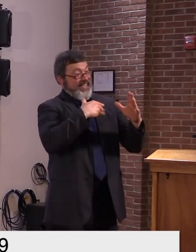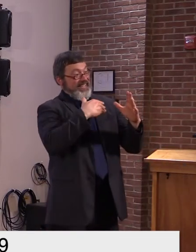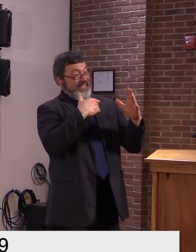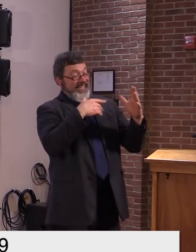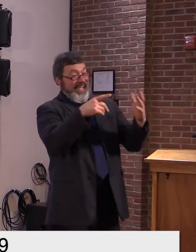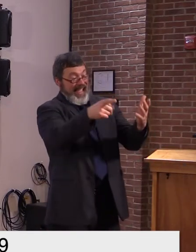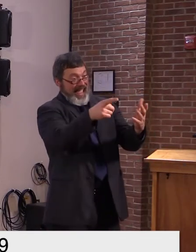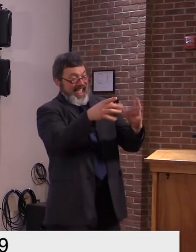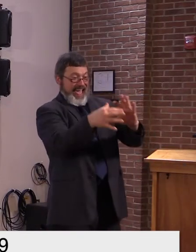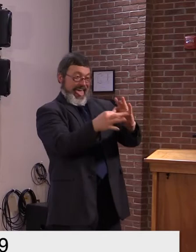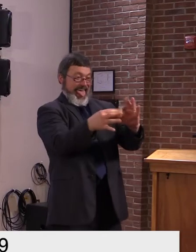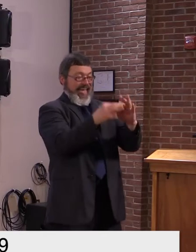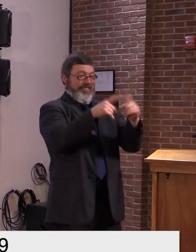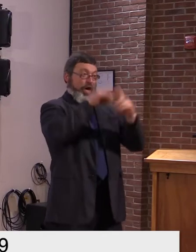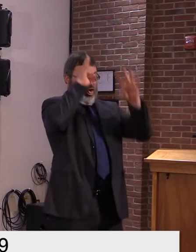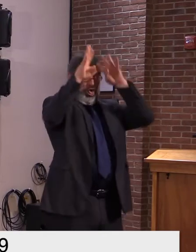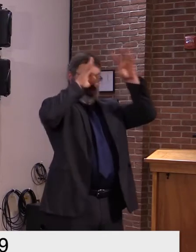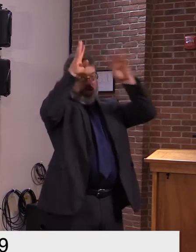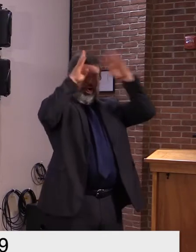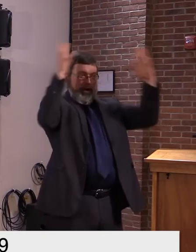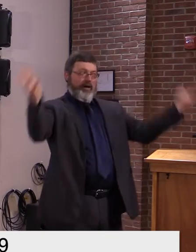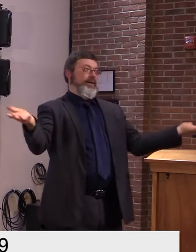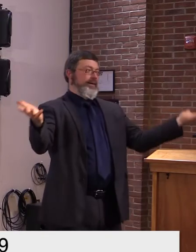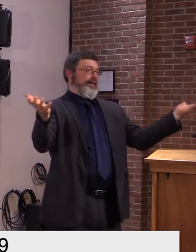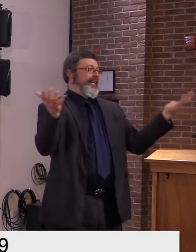That kind of thing doesn't happen.